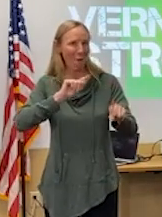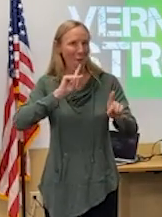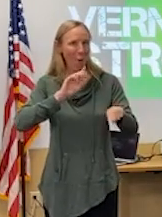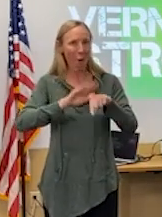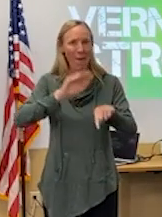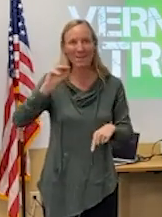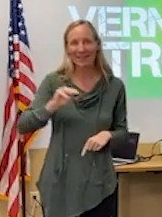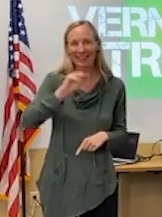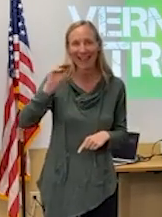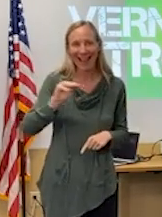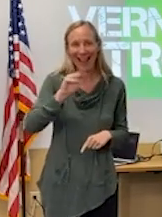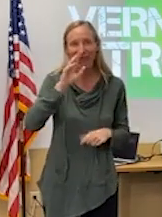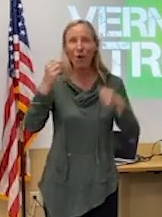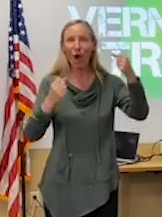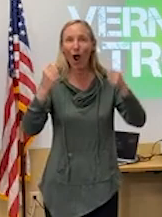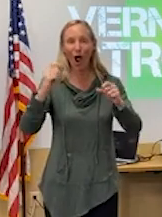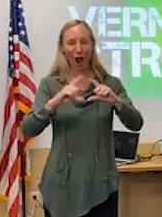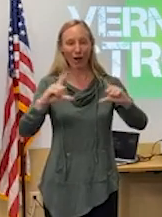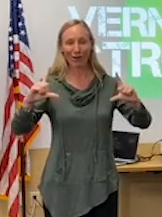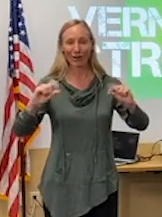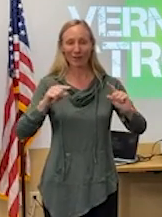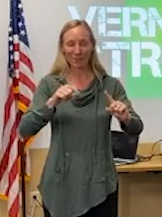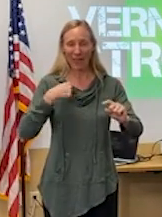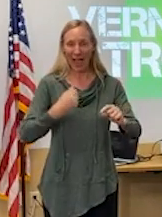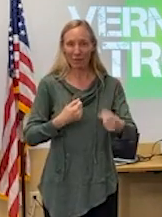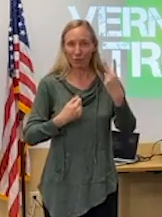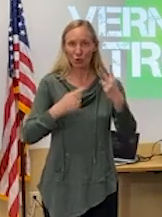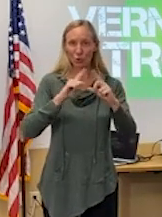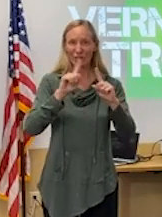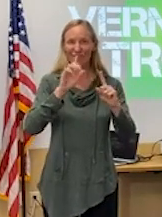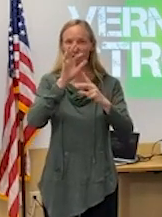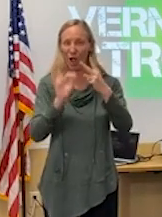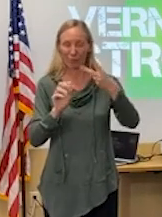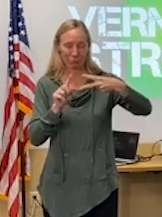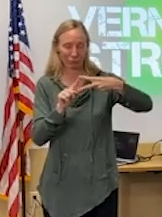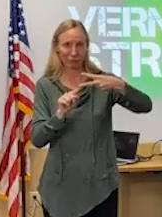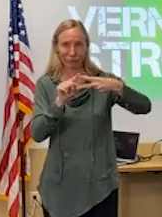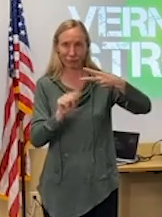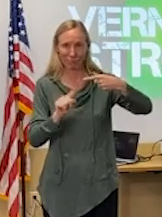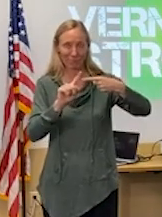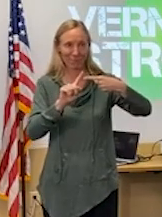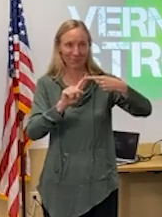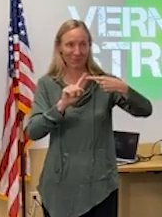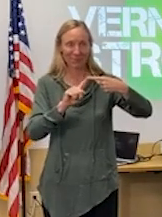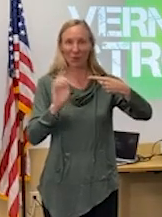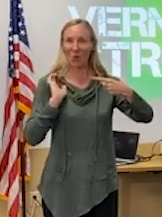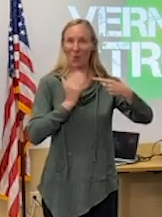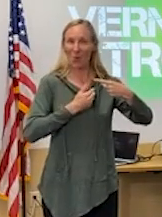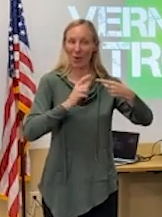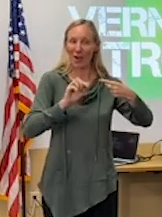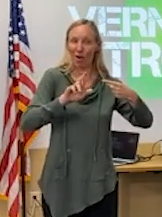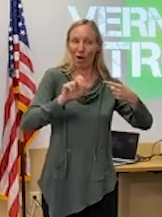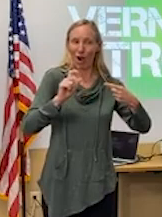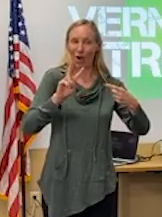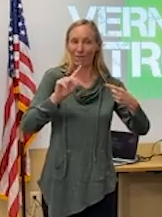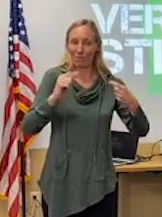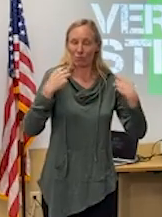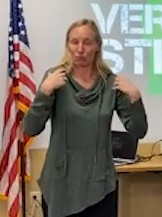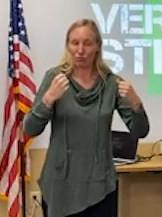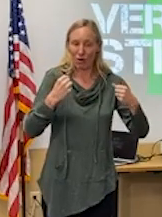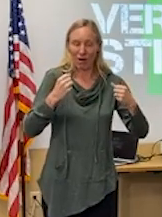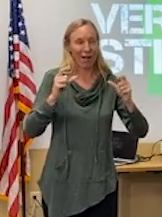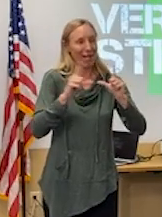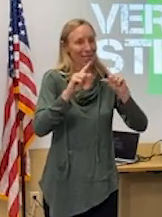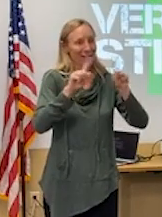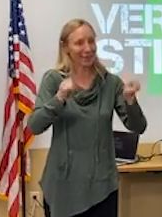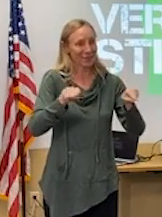by Monday. There will be 2 license plate options. The We Are Vermont Strong and the